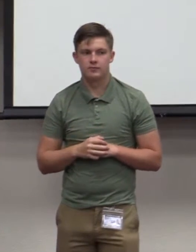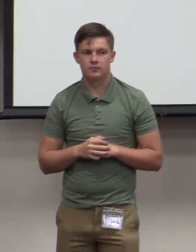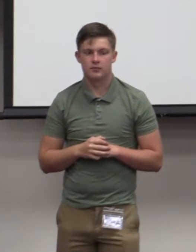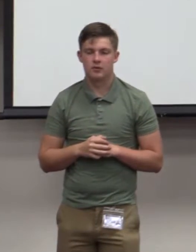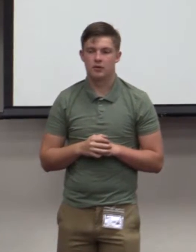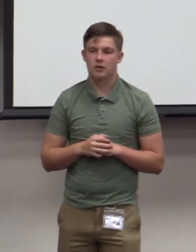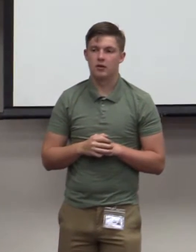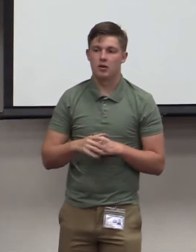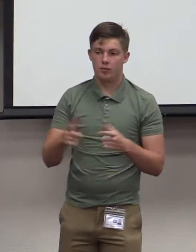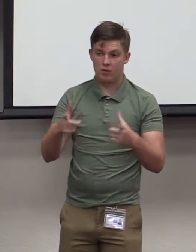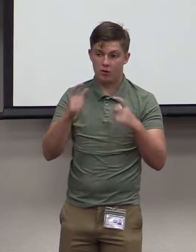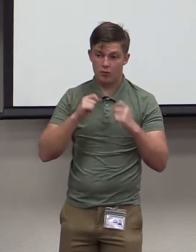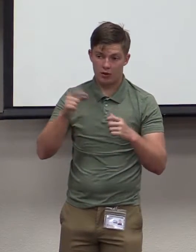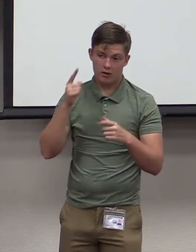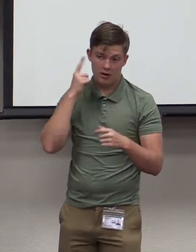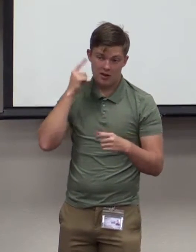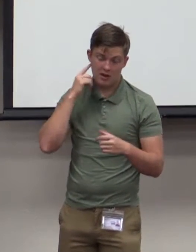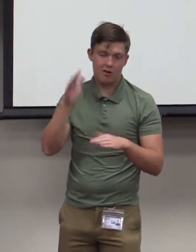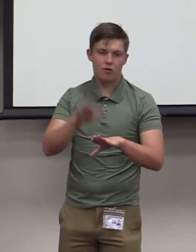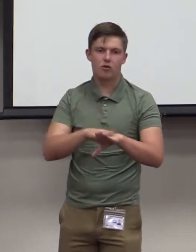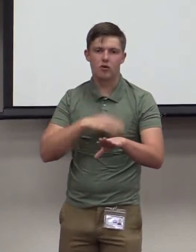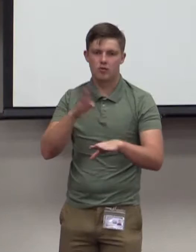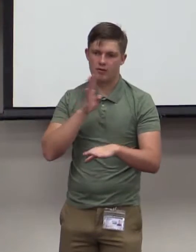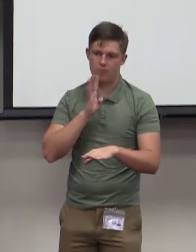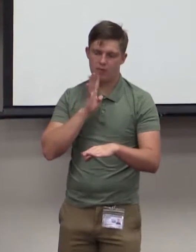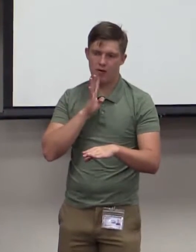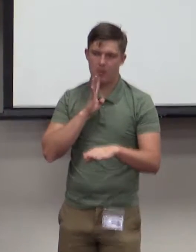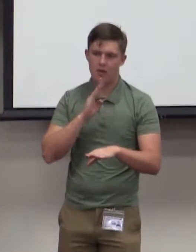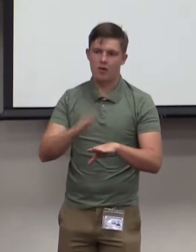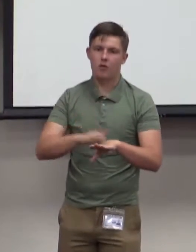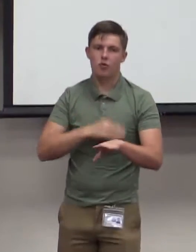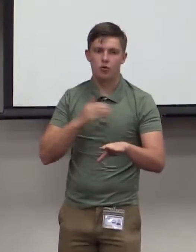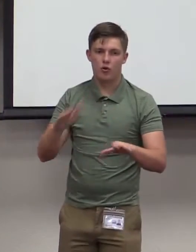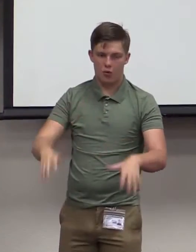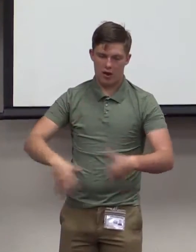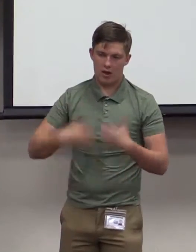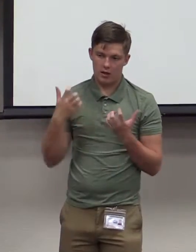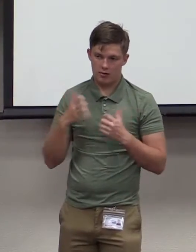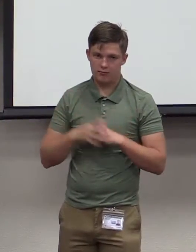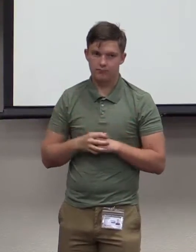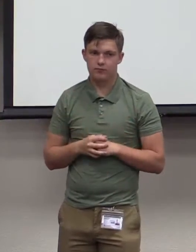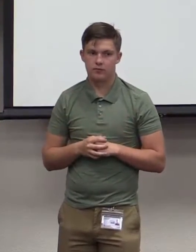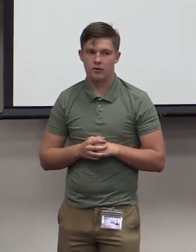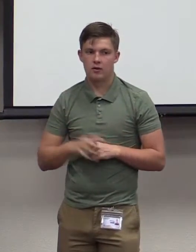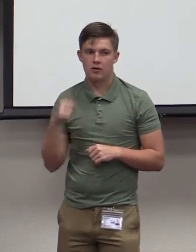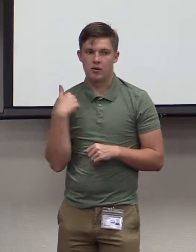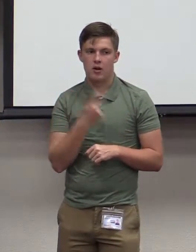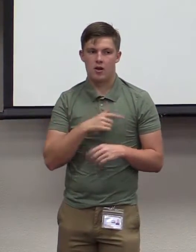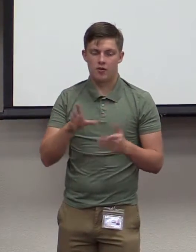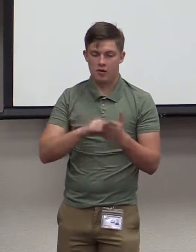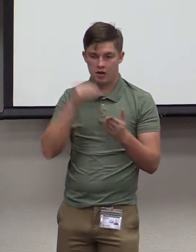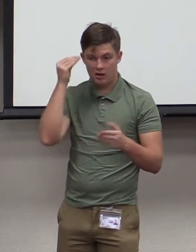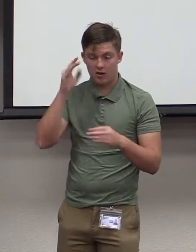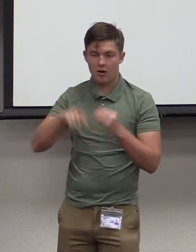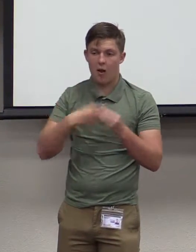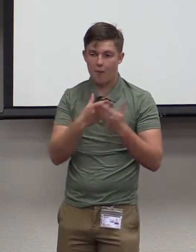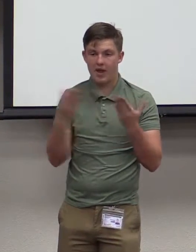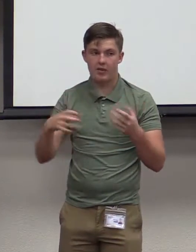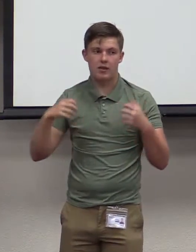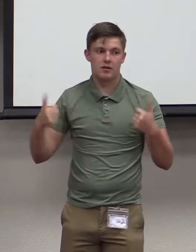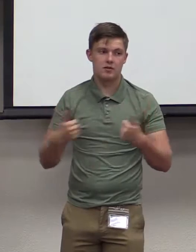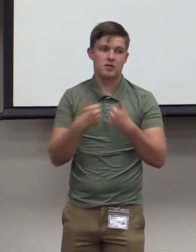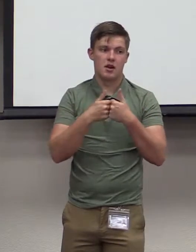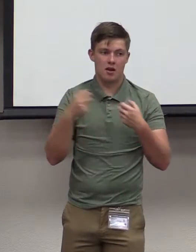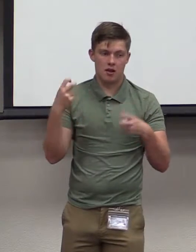quick to hear, slow to speak, and slow to get angry. So as we learn about these challenges and these